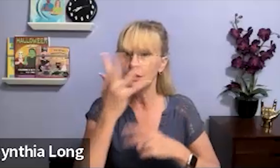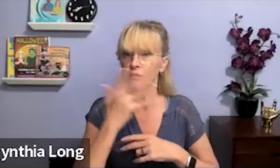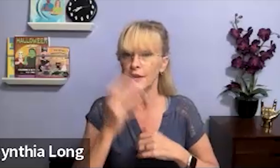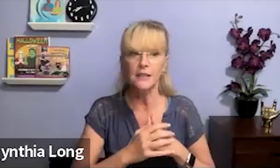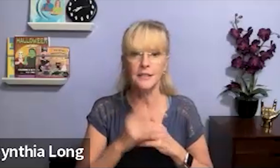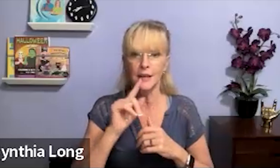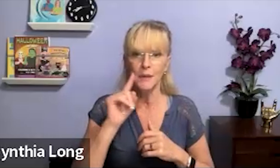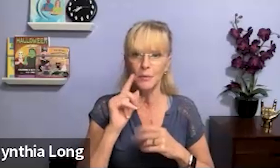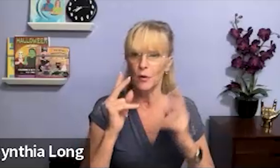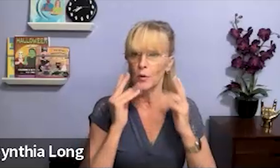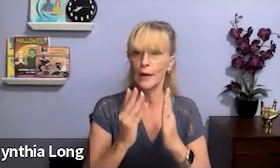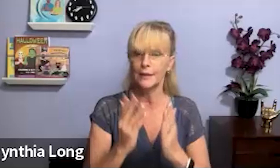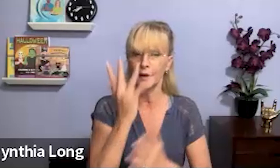your face. Deaf people are right there.